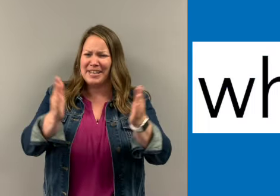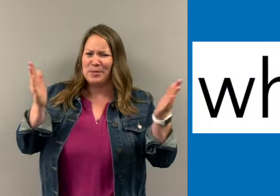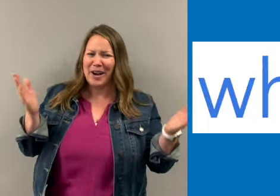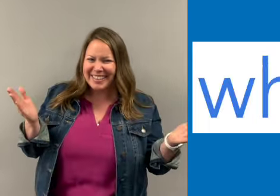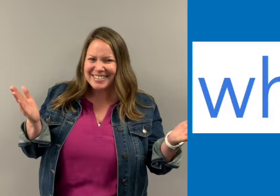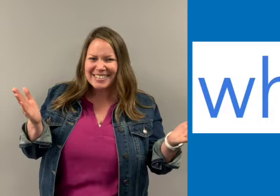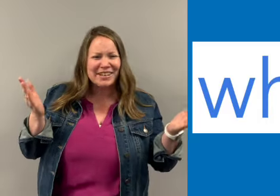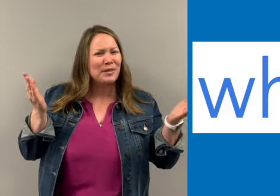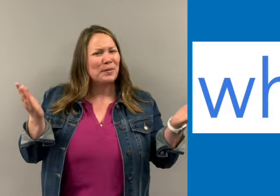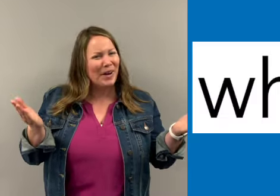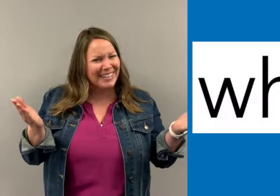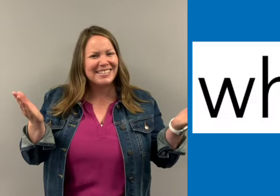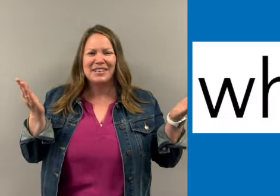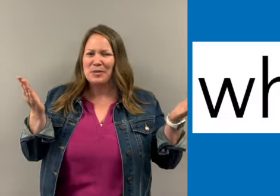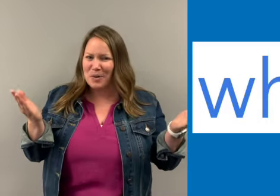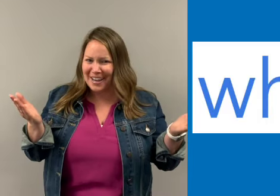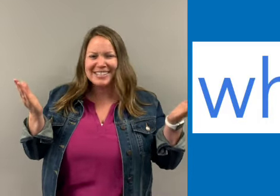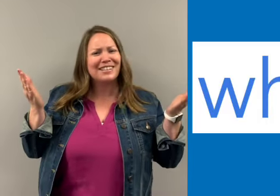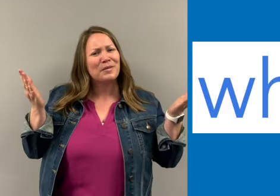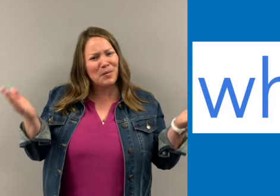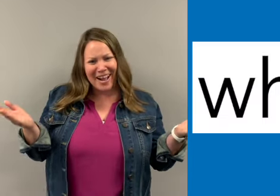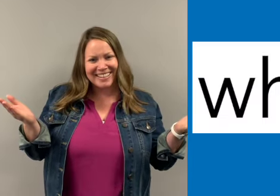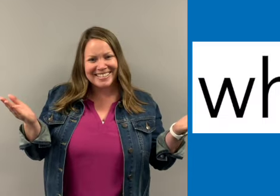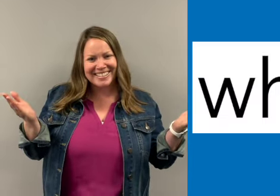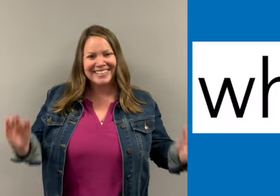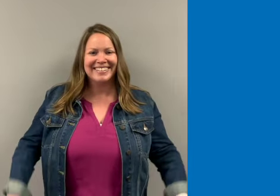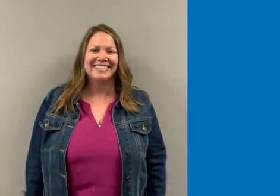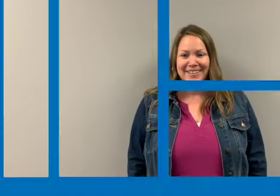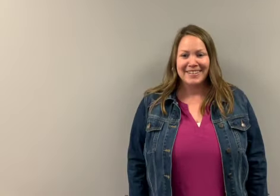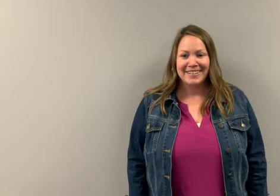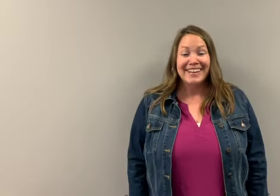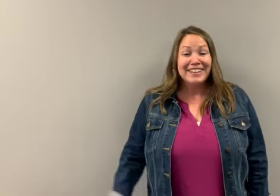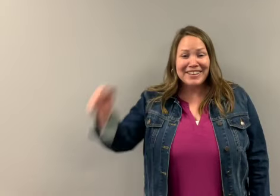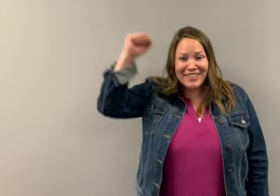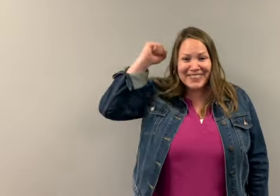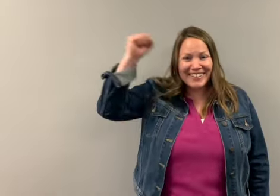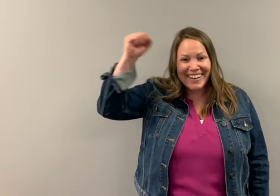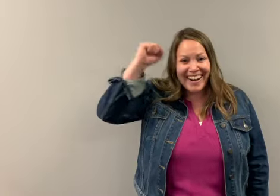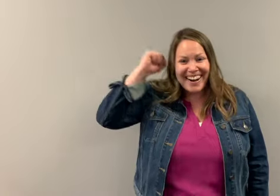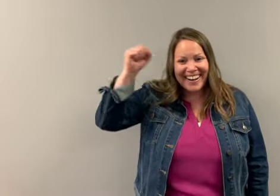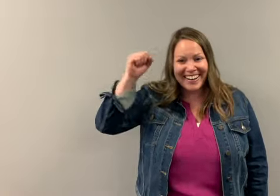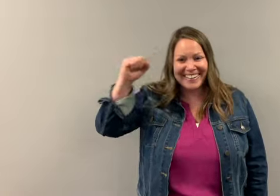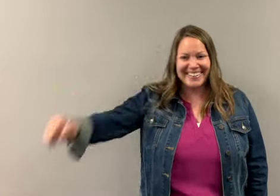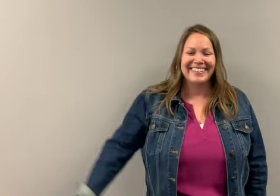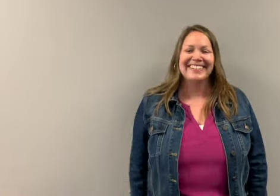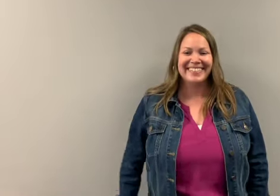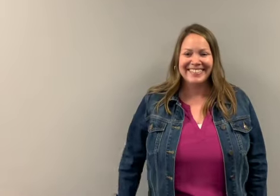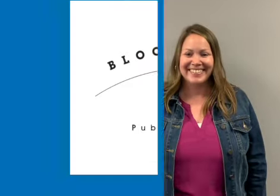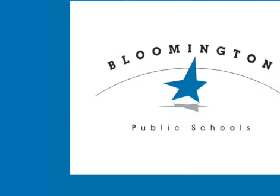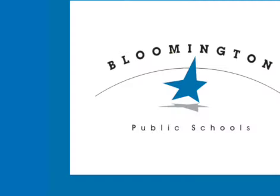W-H-A-T, what? What, what, what? You worked hard!